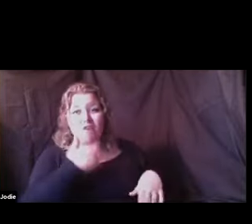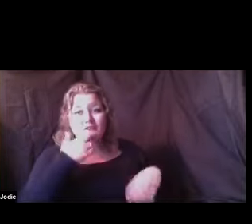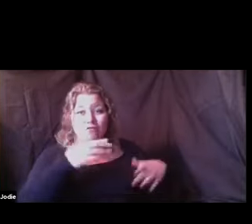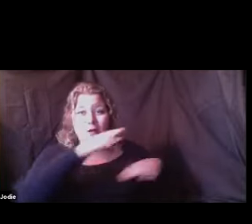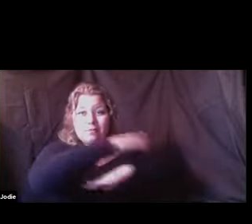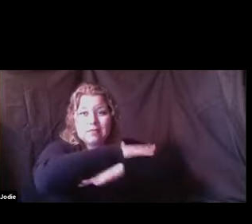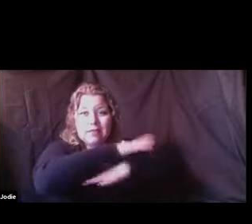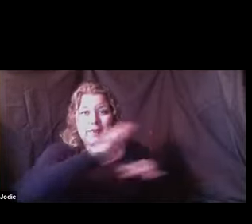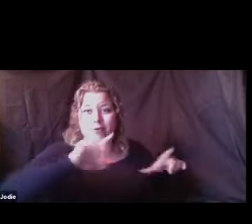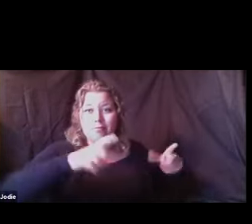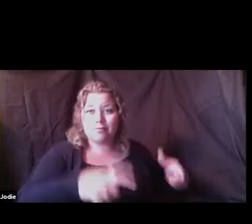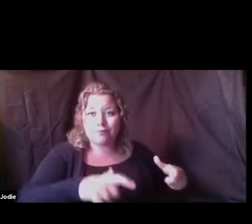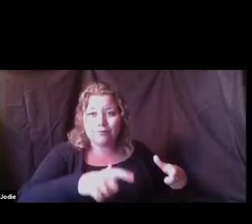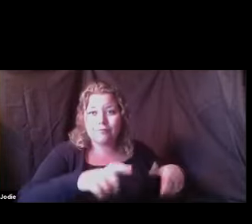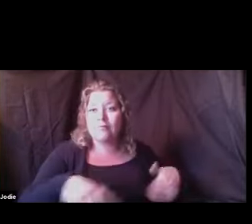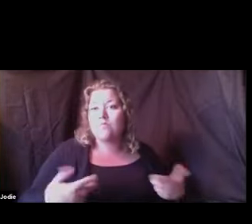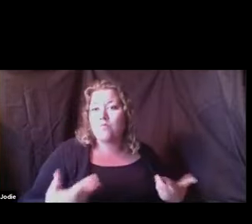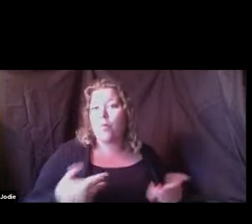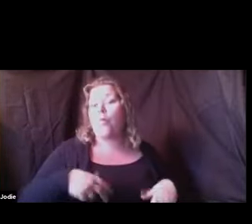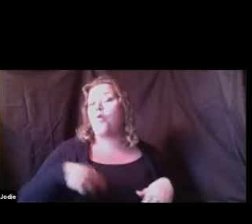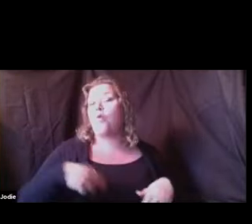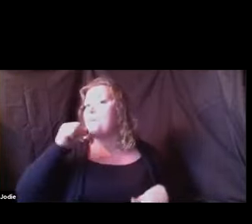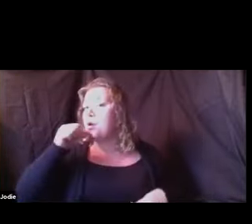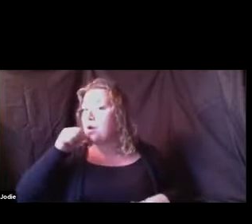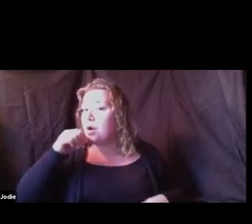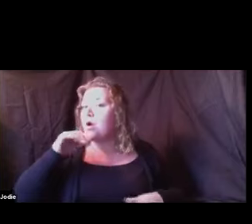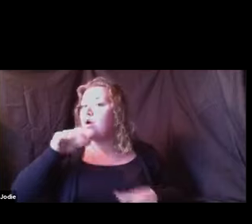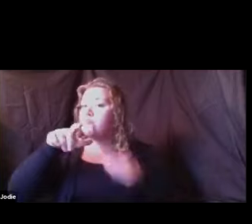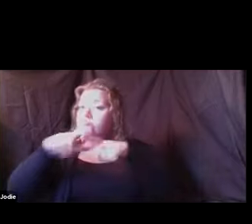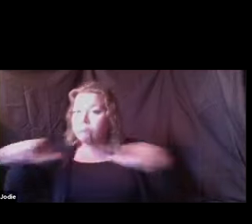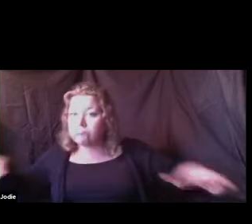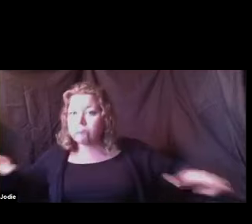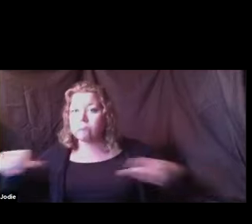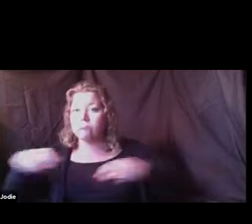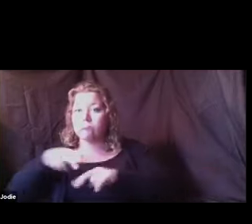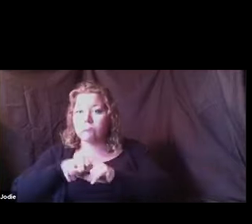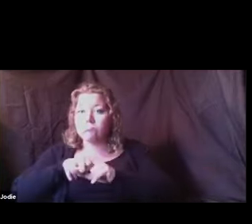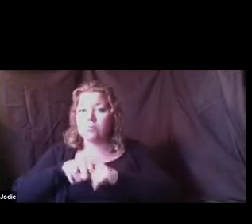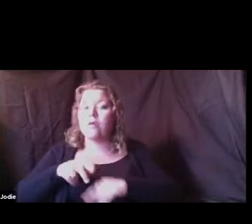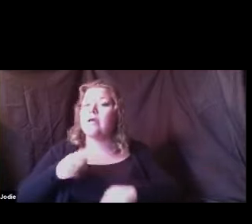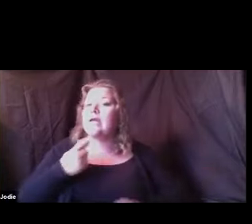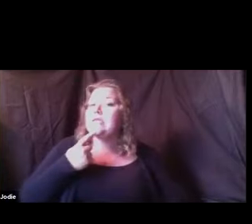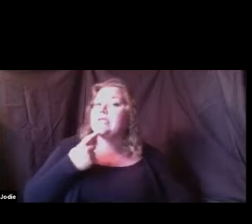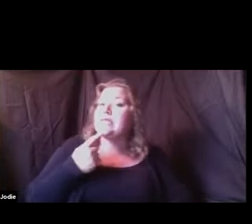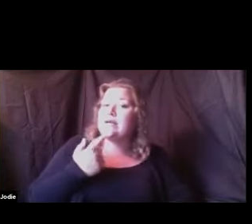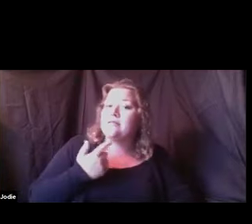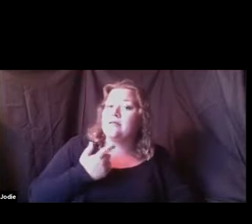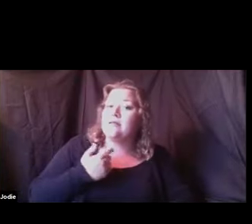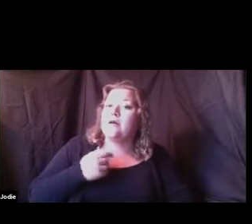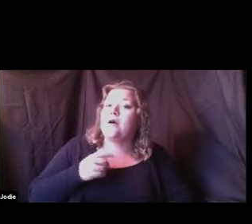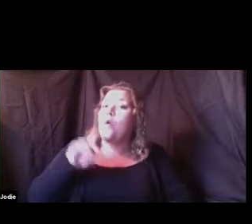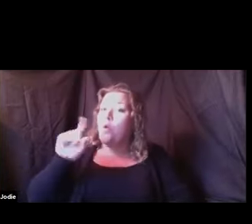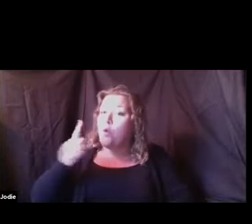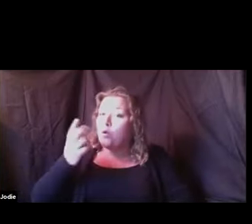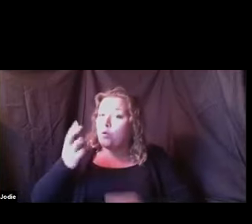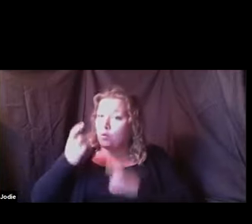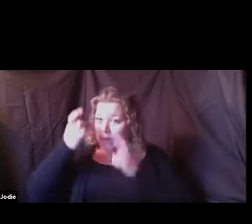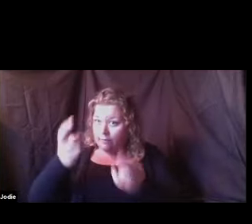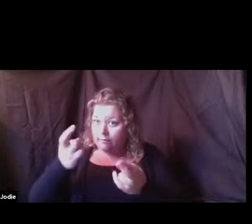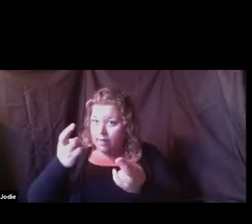the high risk category, it says dine in only in restaurants that facilitate physical